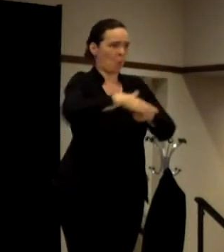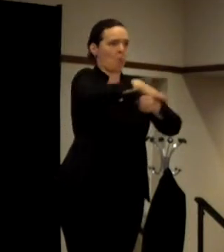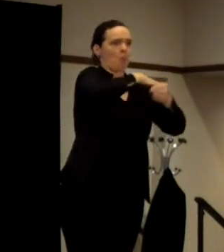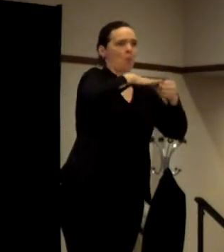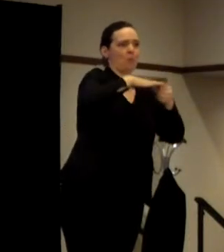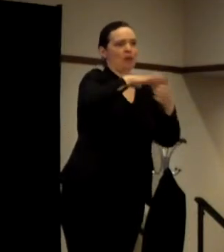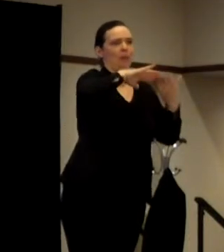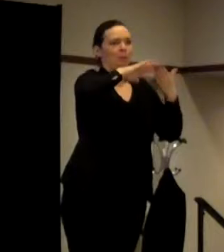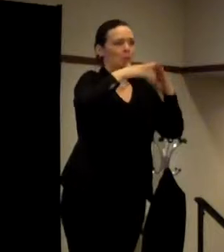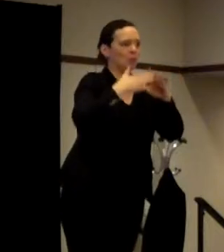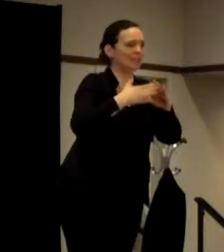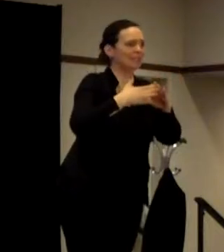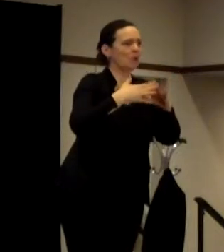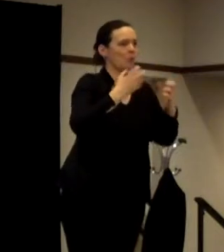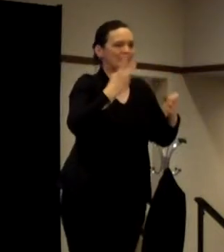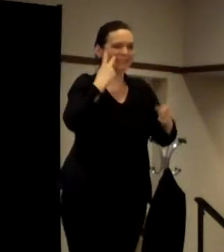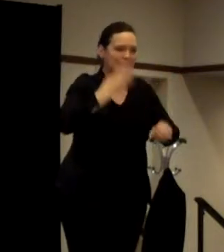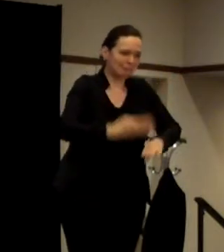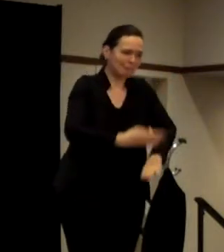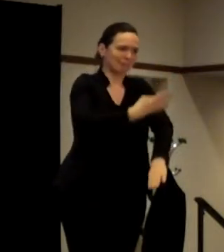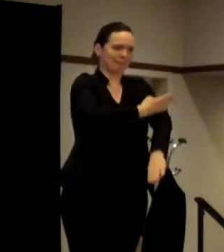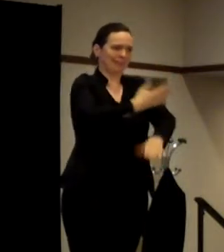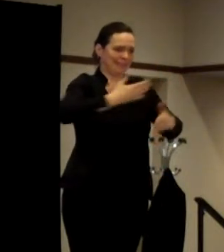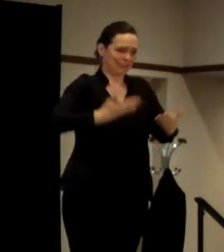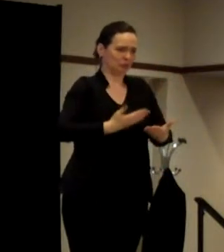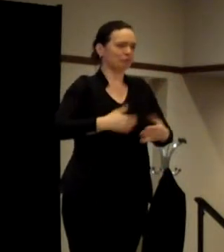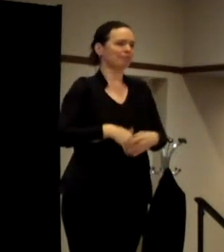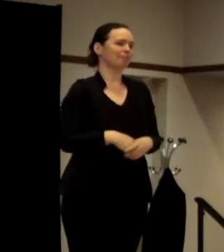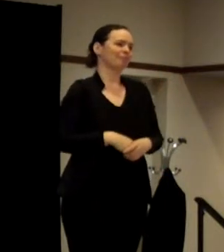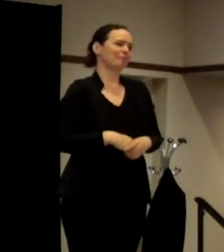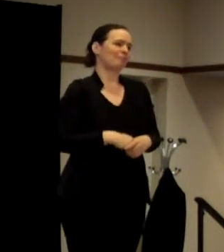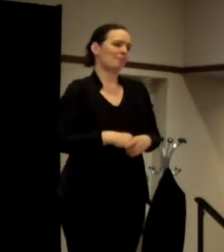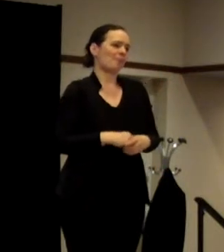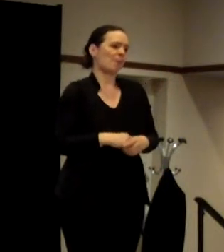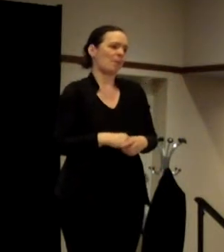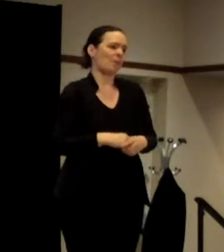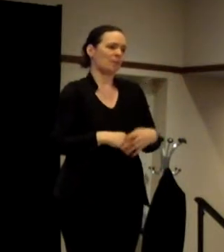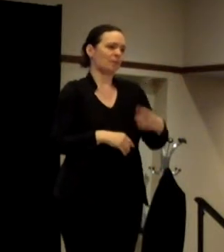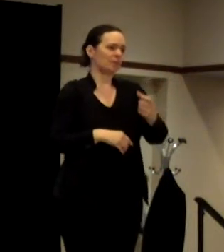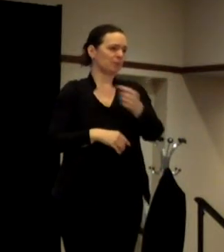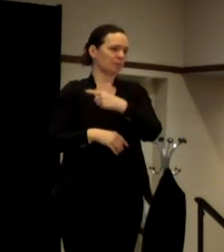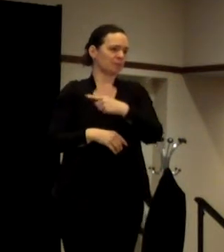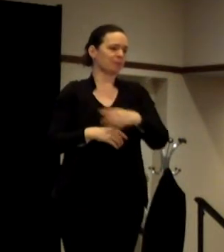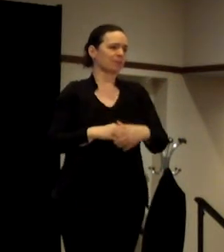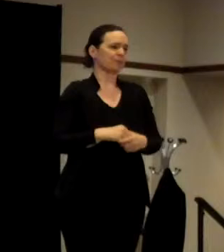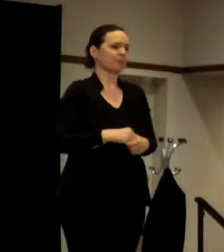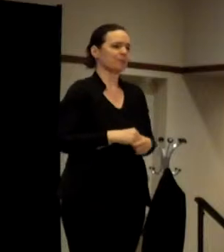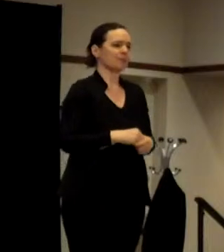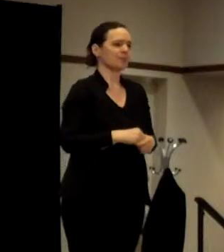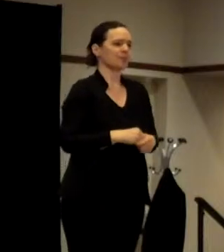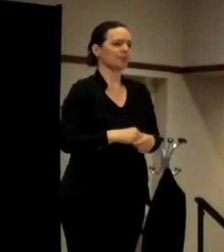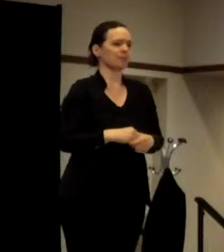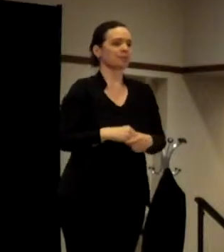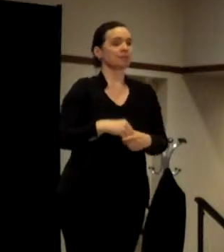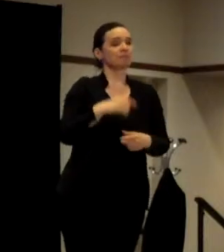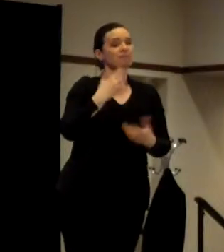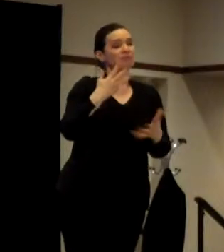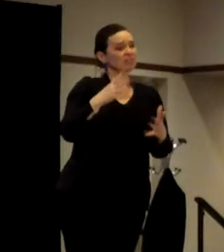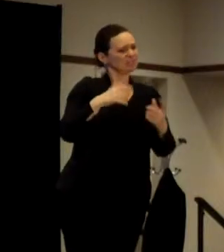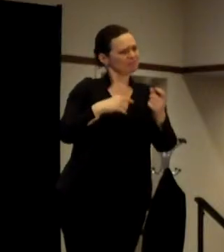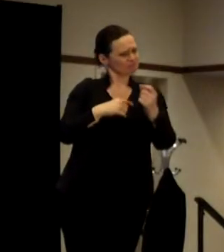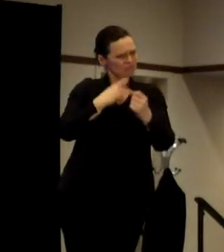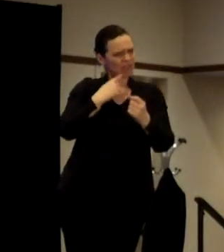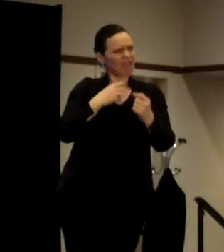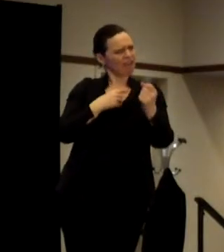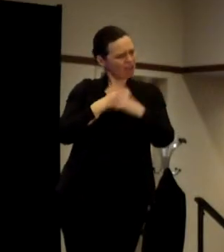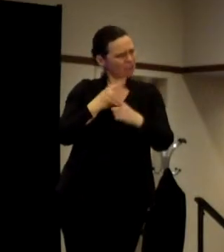my constituents recover from this. Executive, you said that you asked for less this time around as opposed to the last time when you were